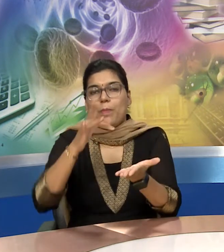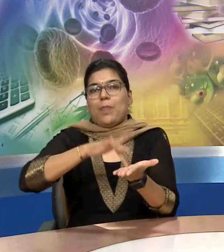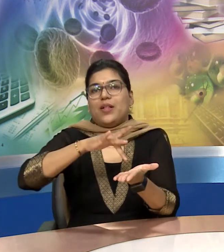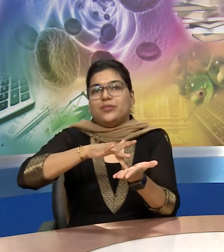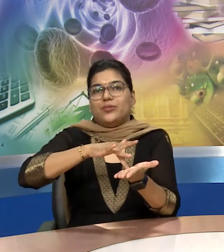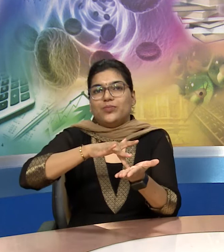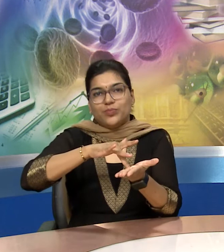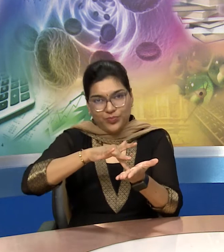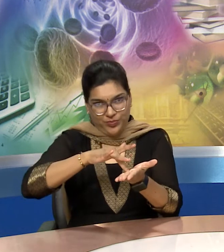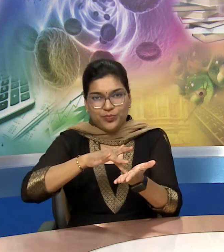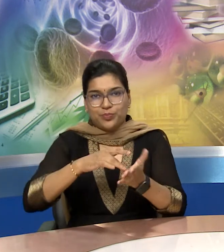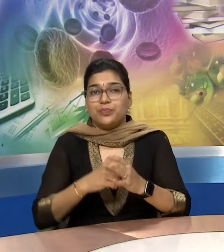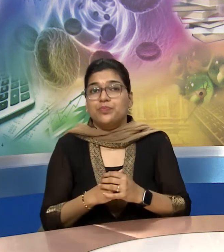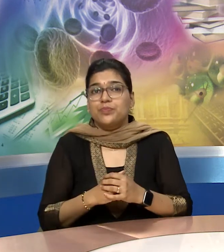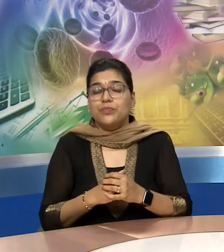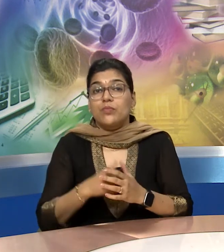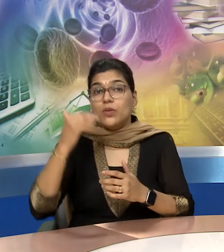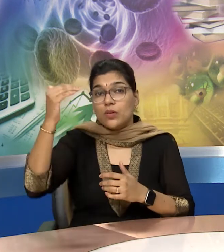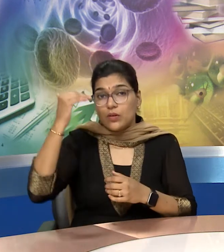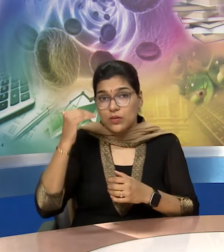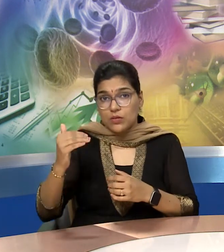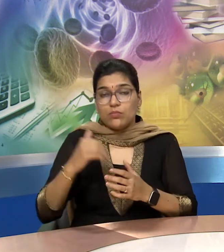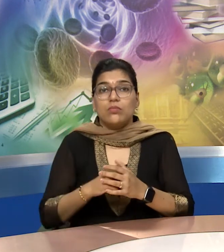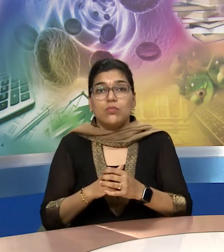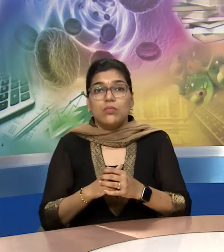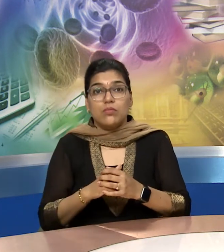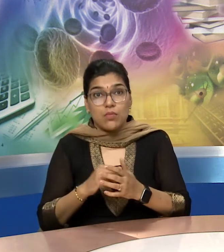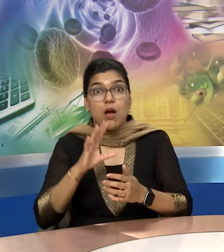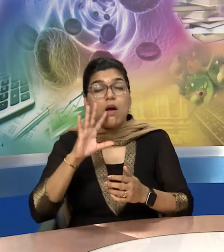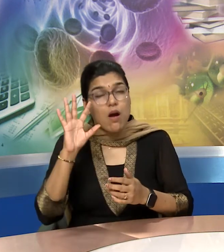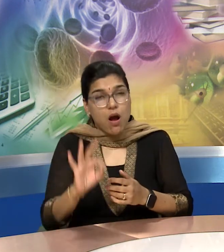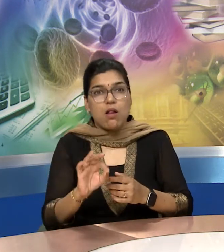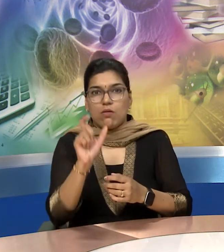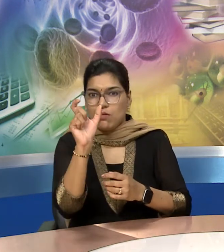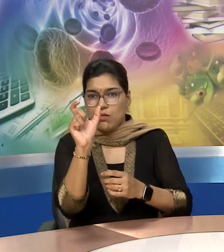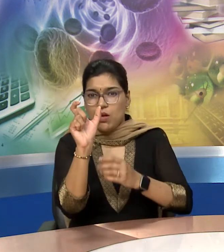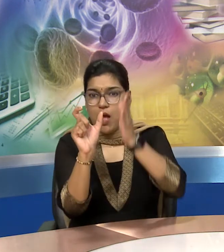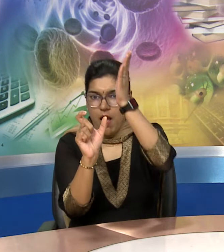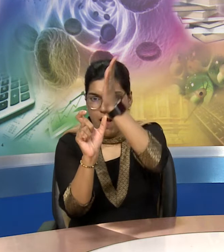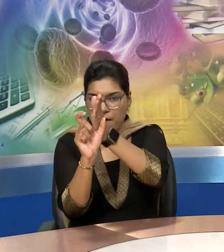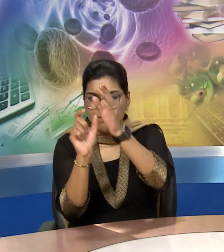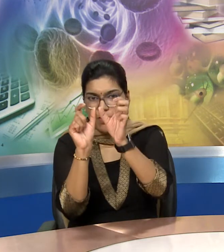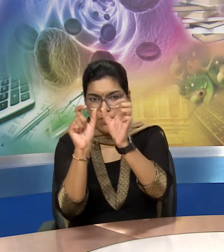And this libraria word is originated from the term liber.